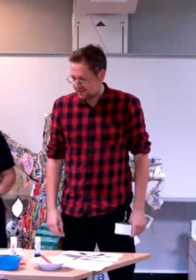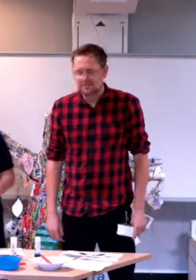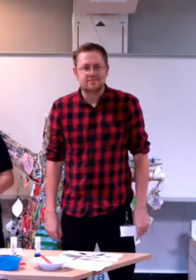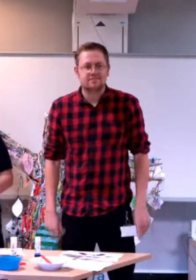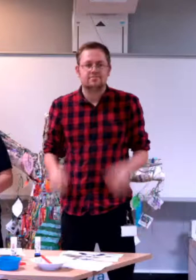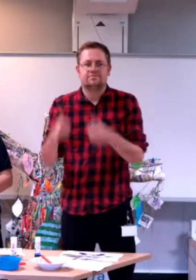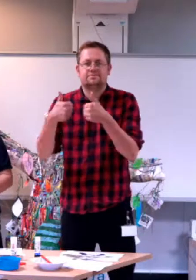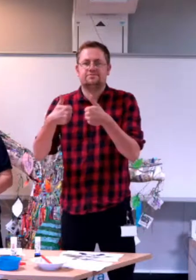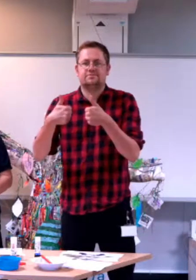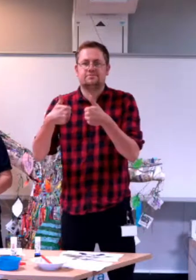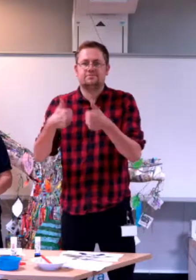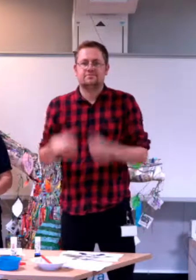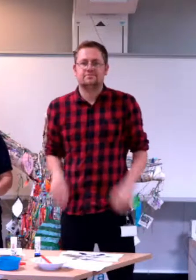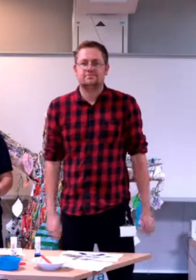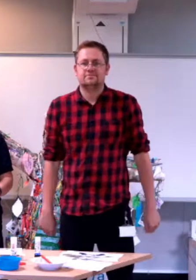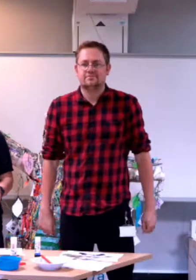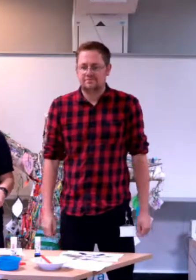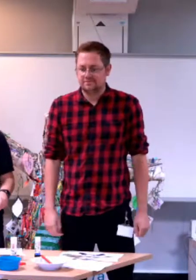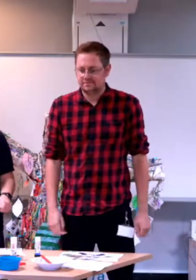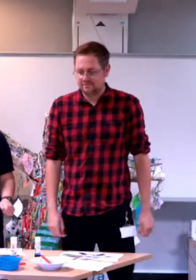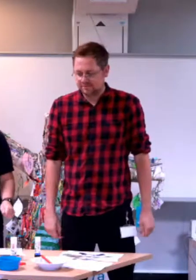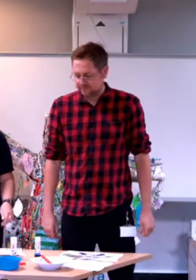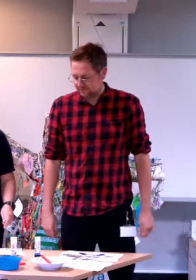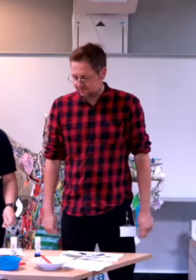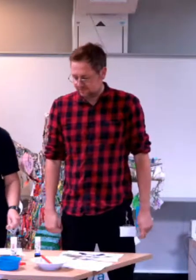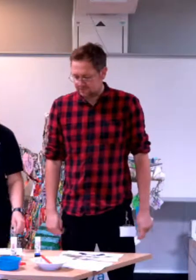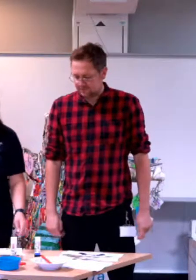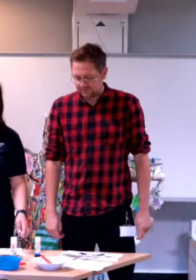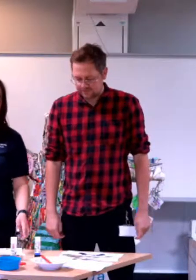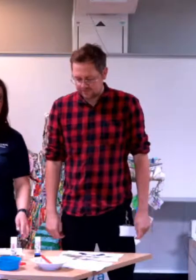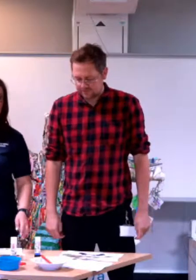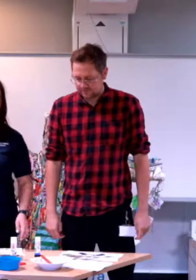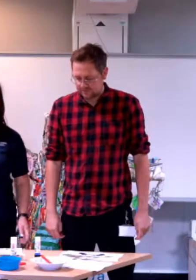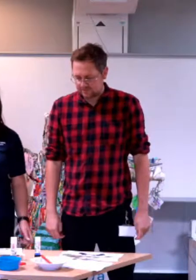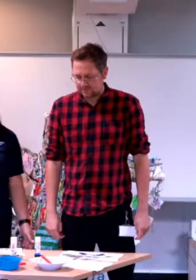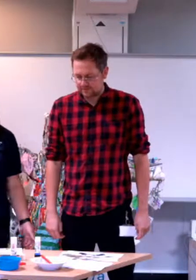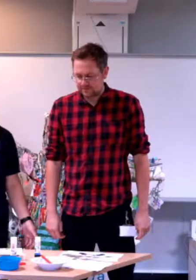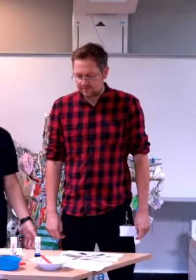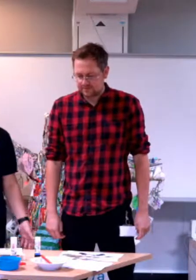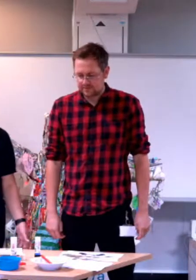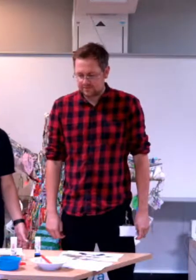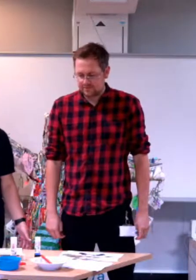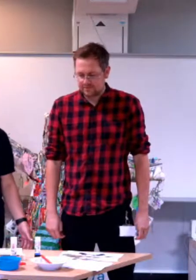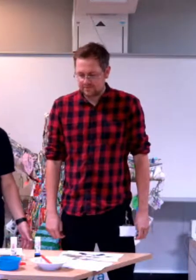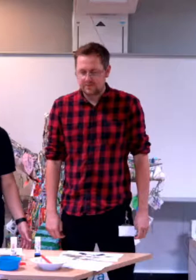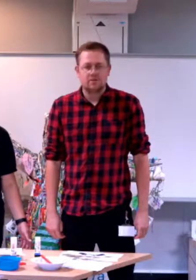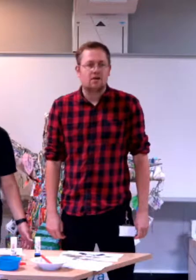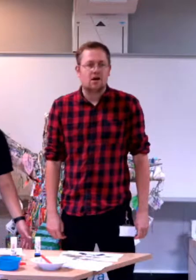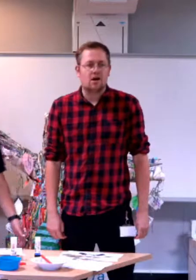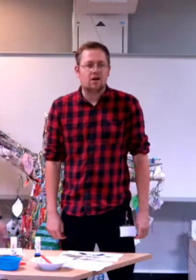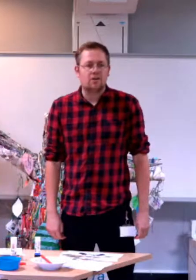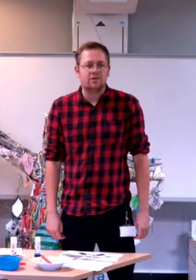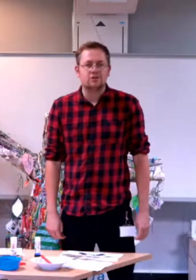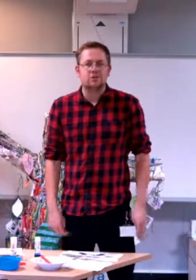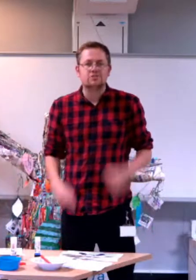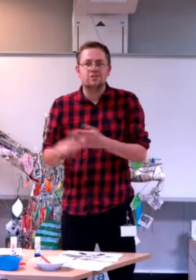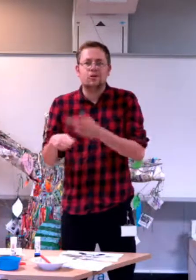some pictures at the school office. Okay, I'm going to get rid of the table and then it's time to say goodbye. Oh, that's gone so